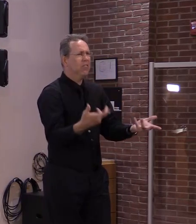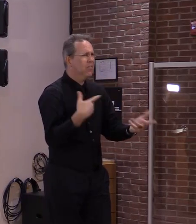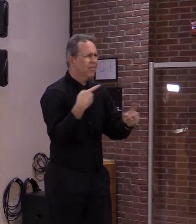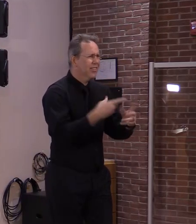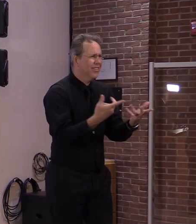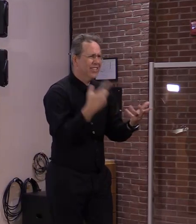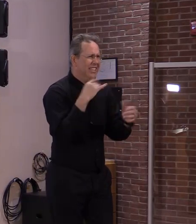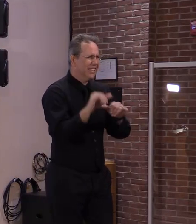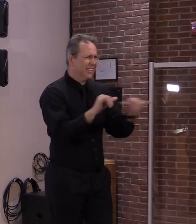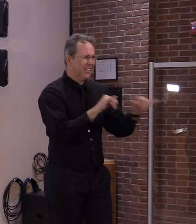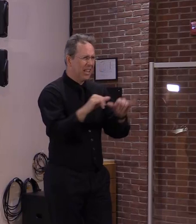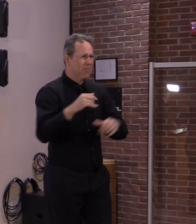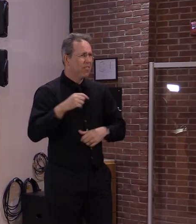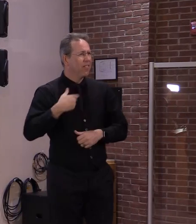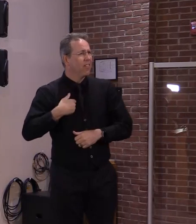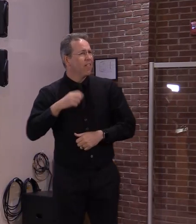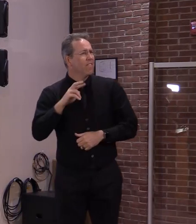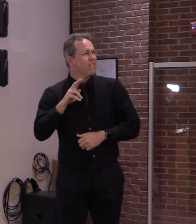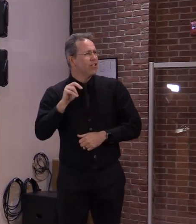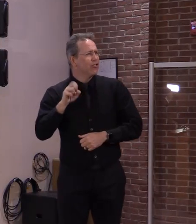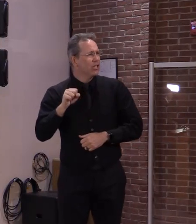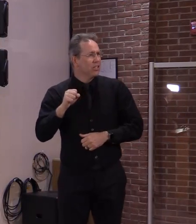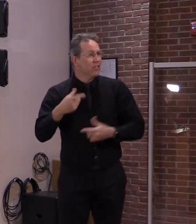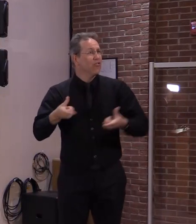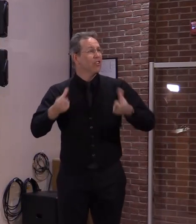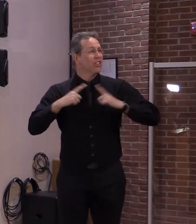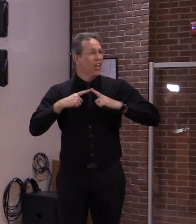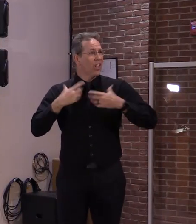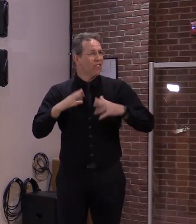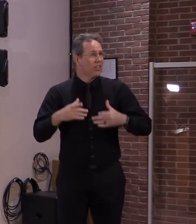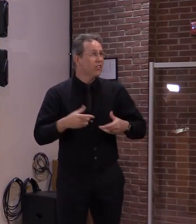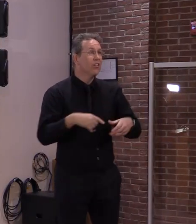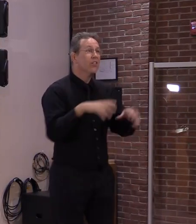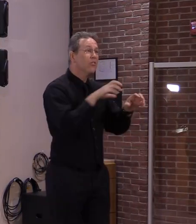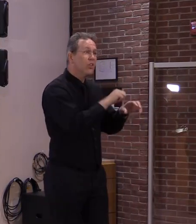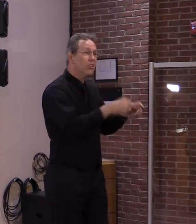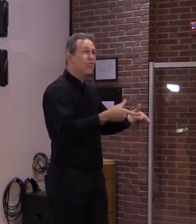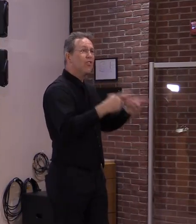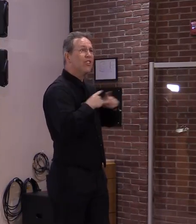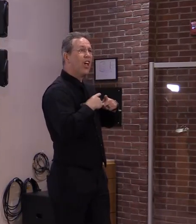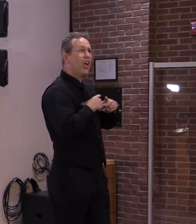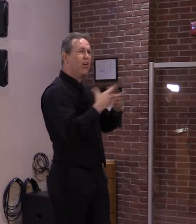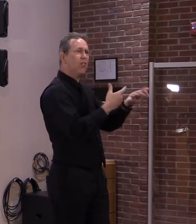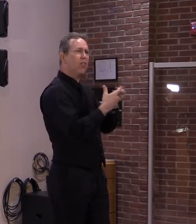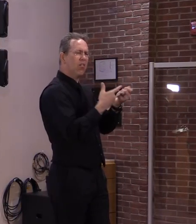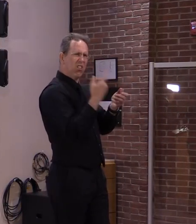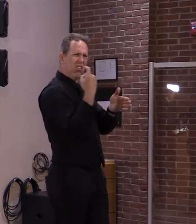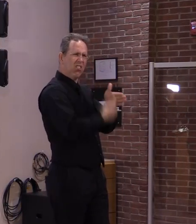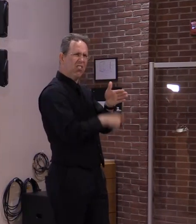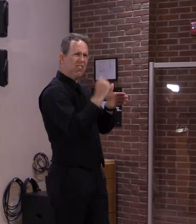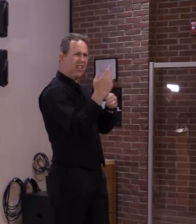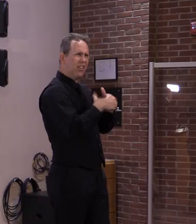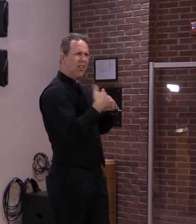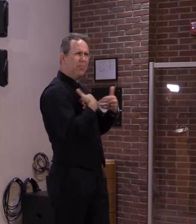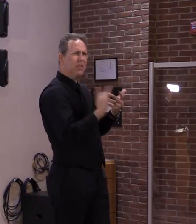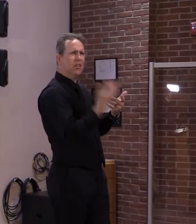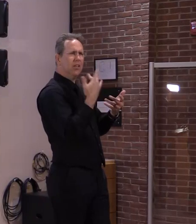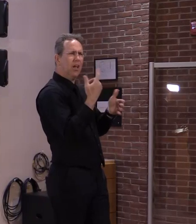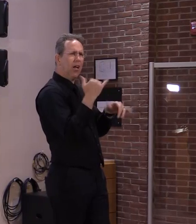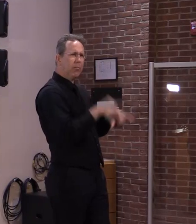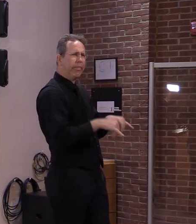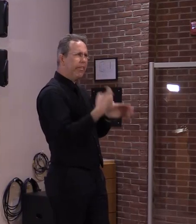pensions. And we were able to accomplish this with the legislature, not the full exemption